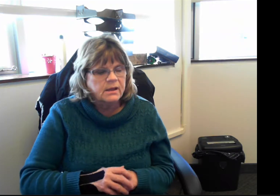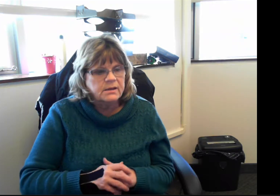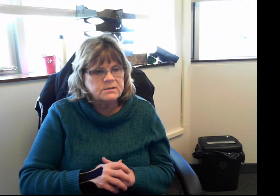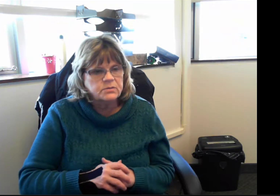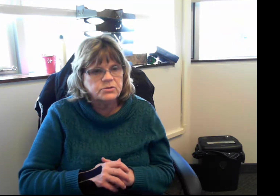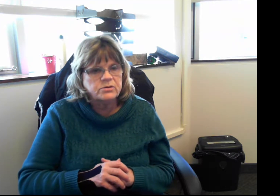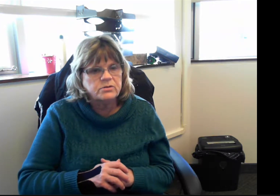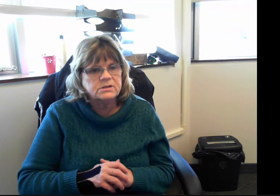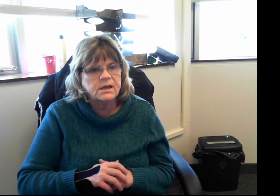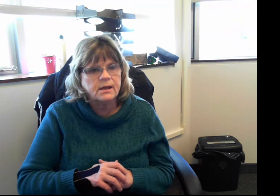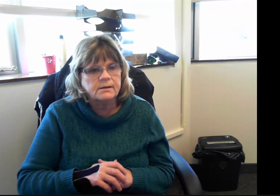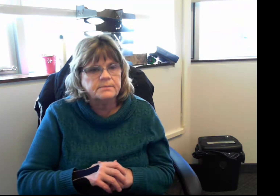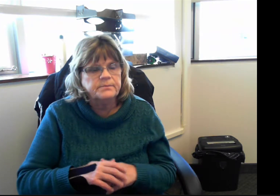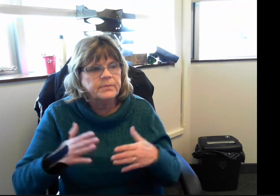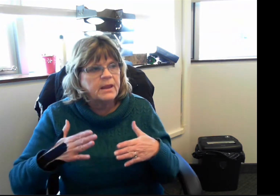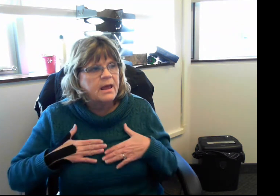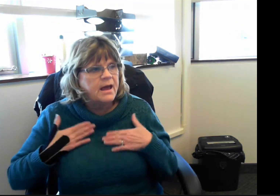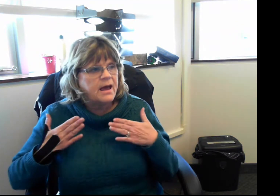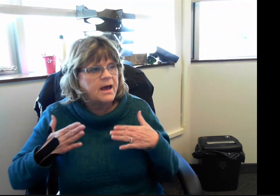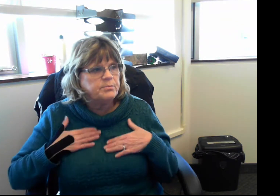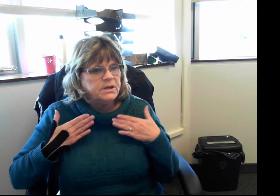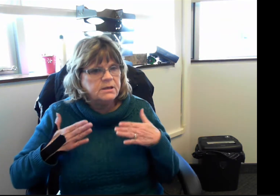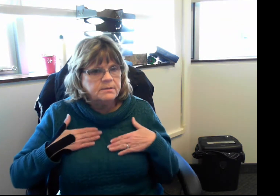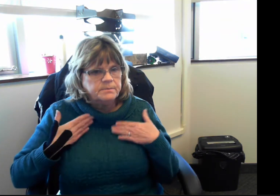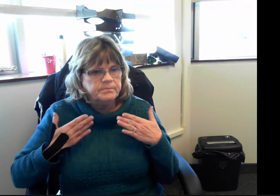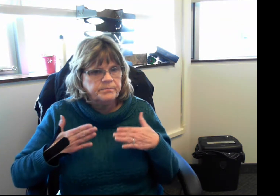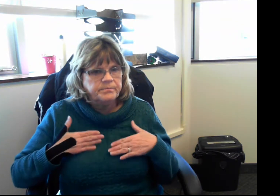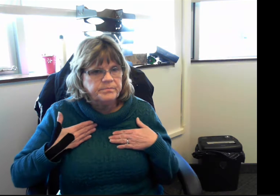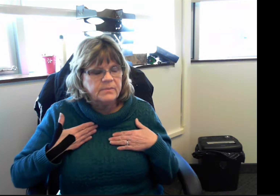Okay, so we'll do those again. Happy,